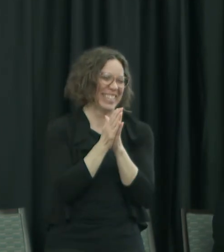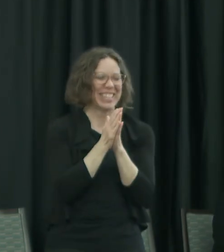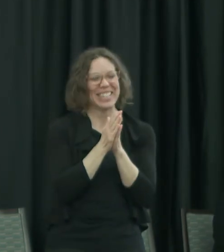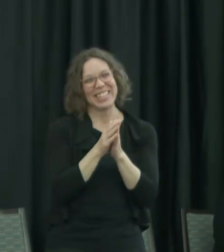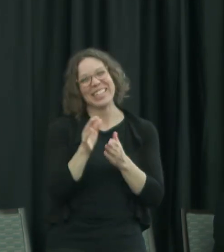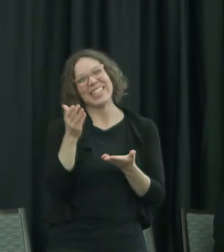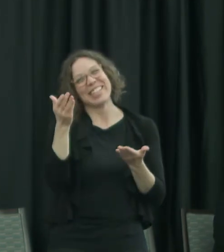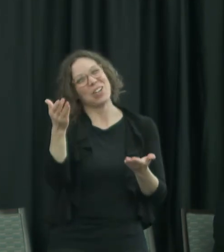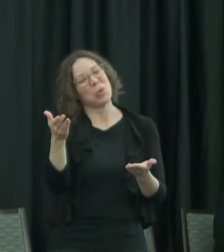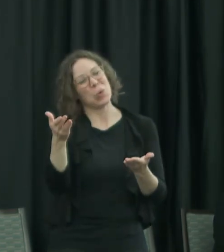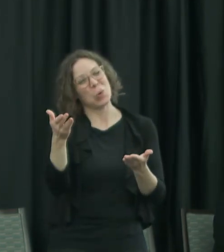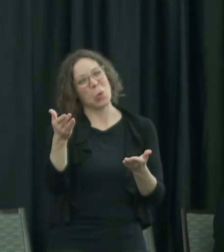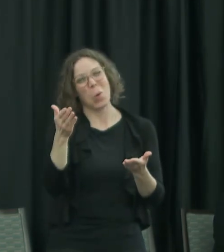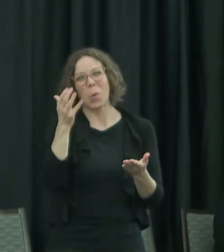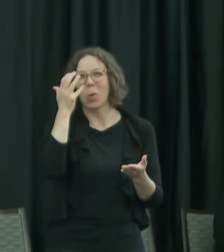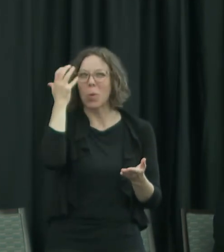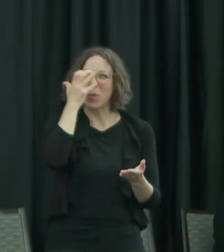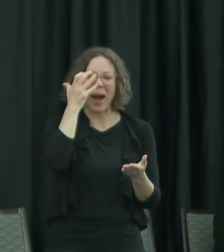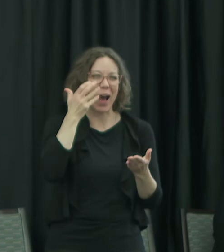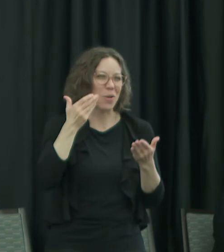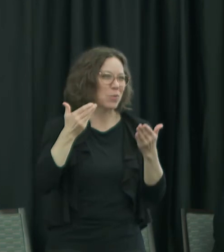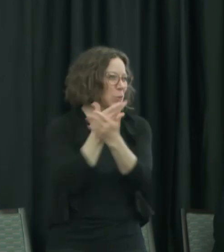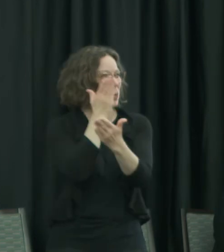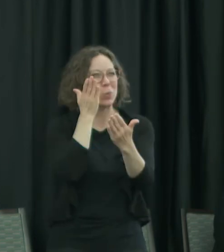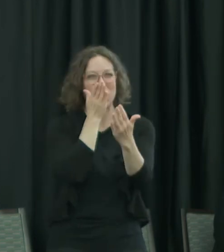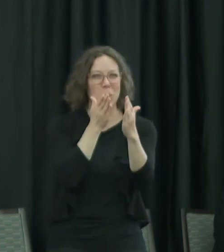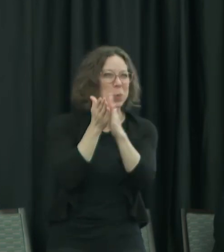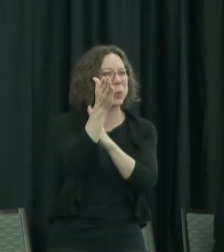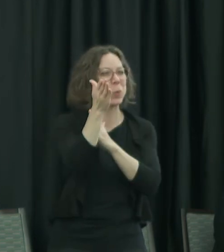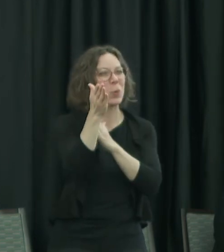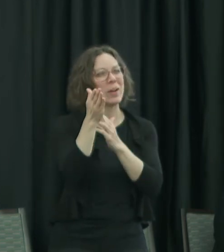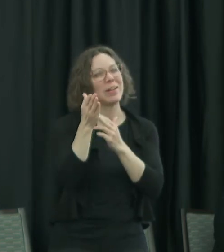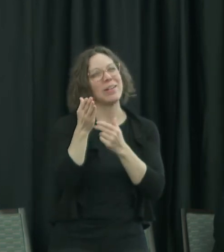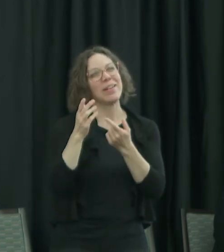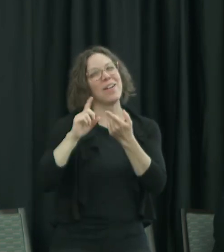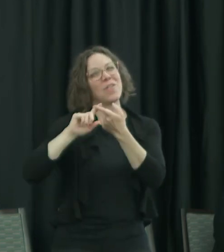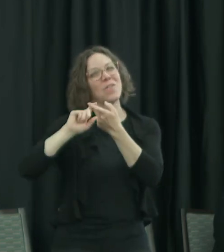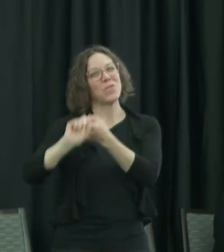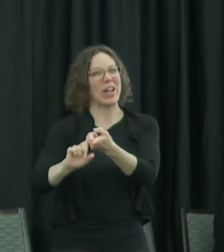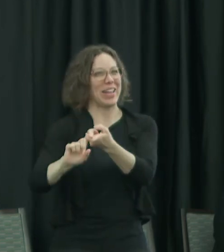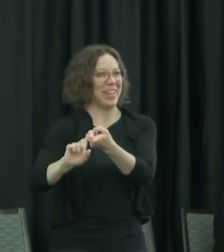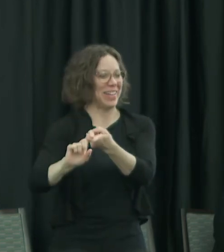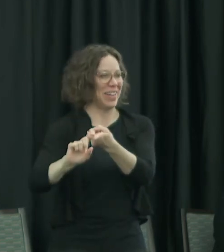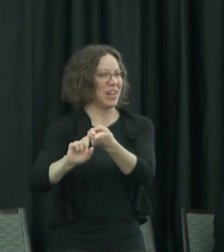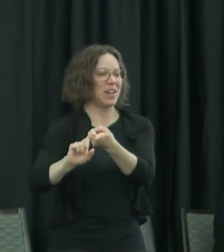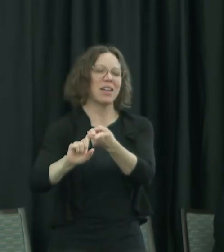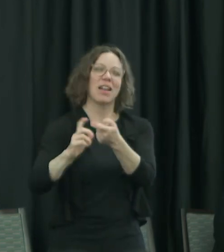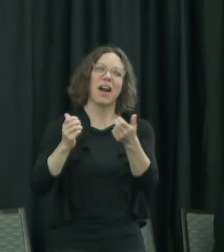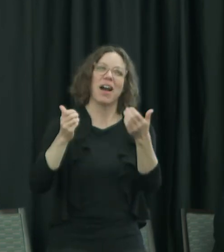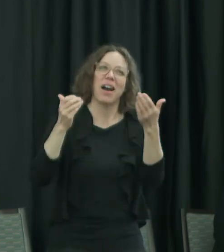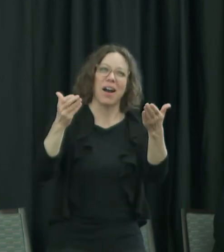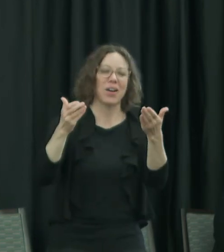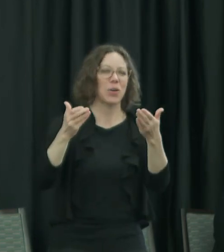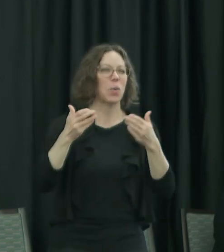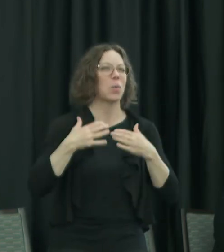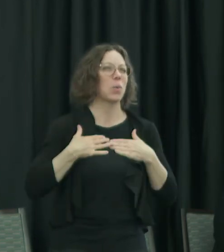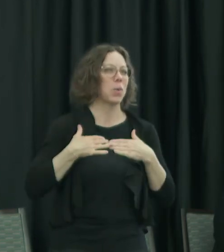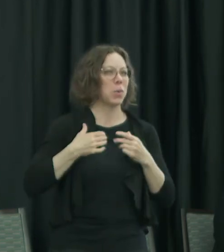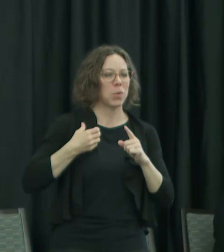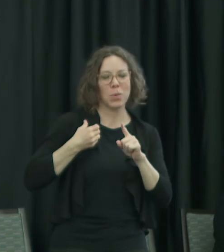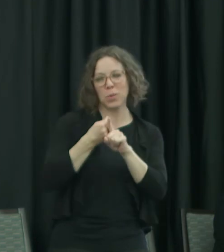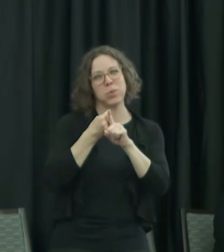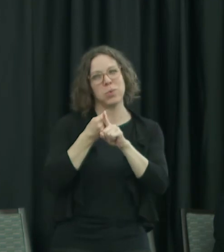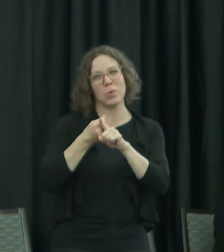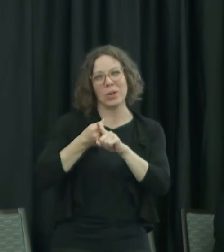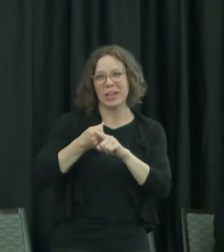Stacy is a trailblazer, a dear friend, and I would argue one of the most consequential and important elected officials